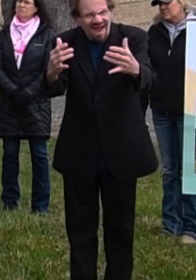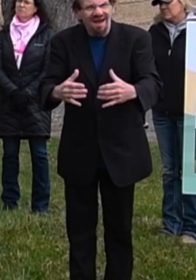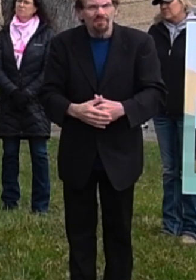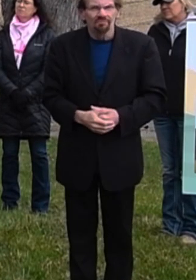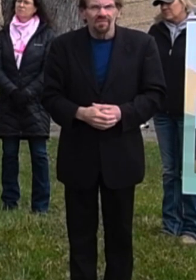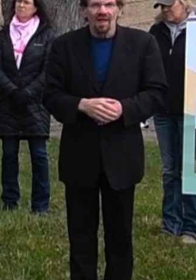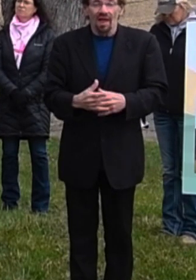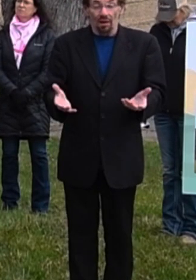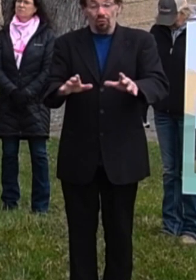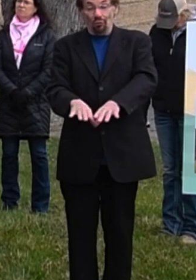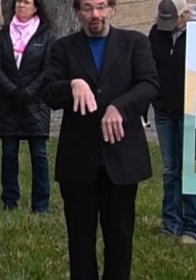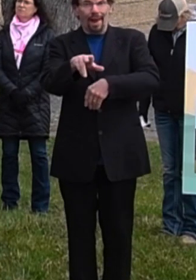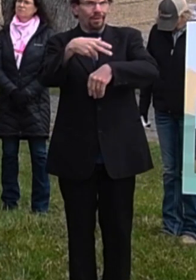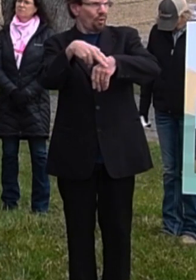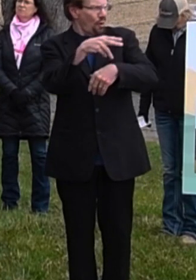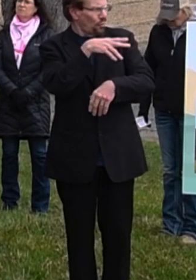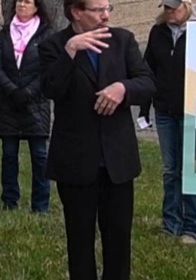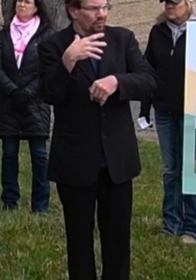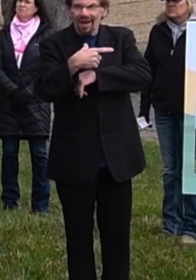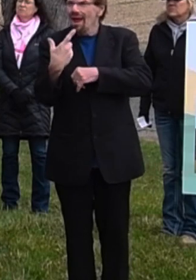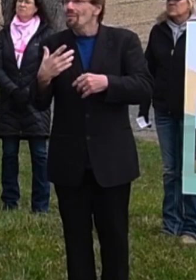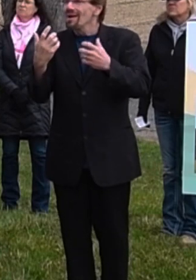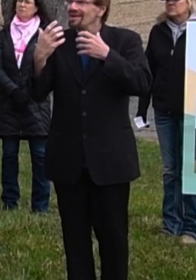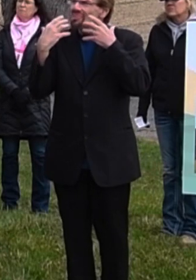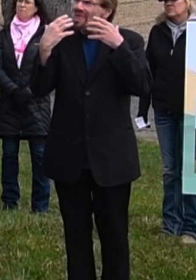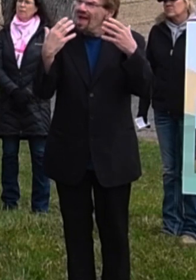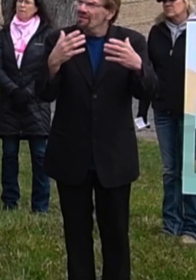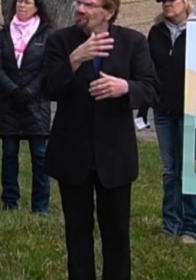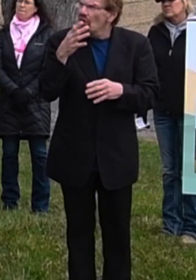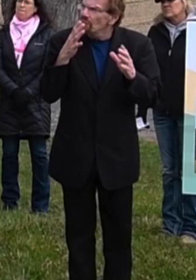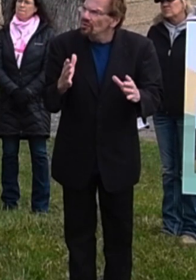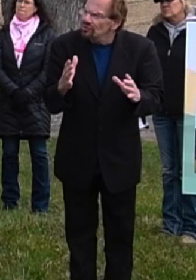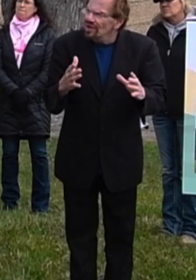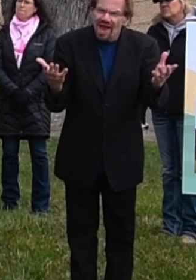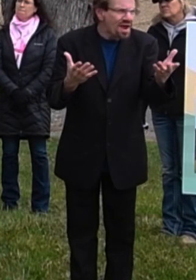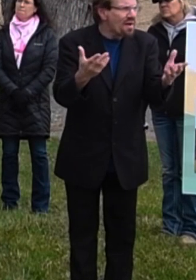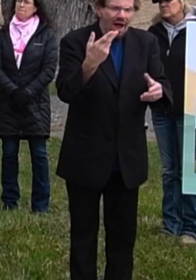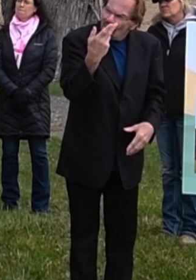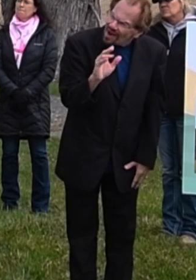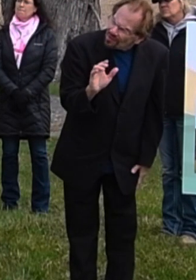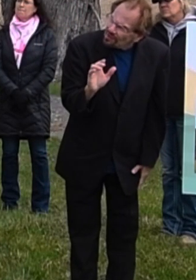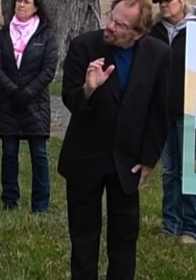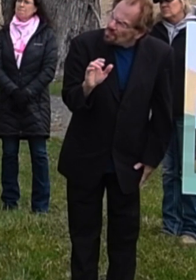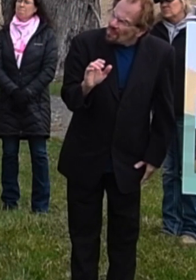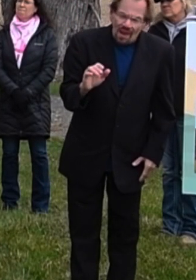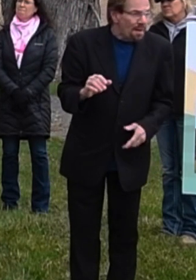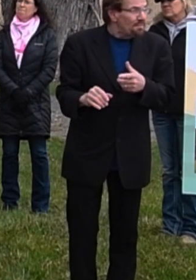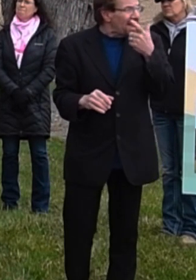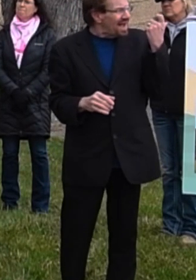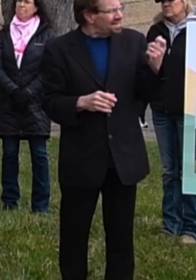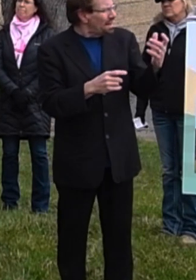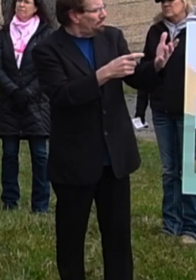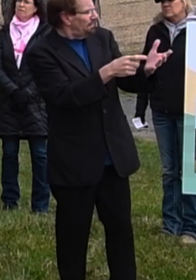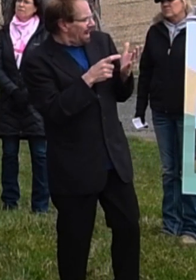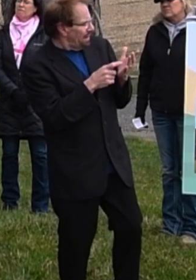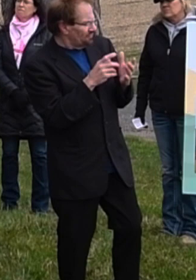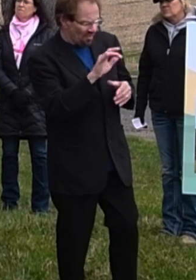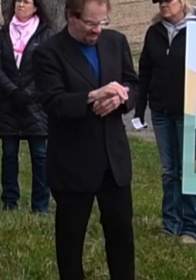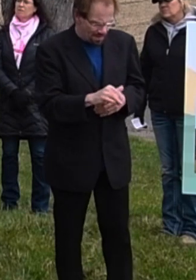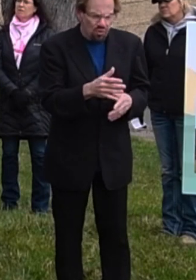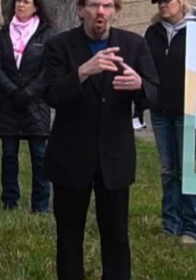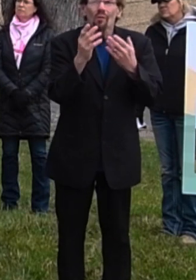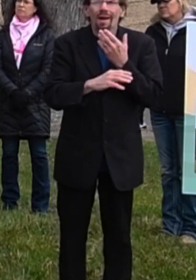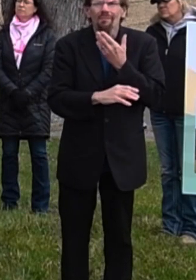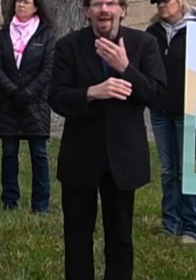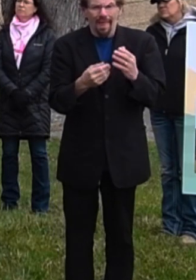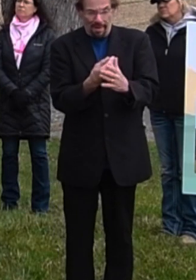Agriculture Day, I'd like to give my greatest thanks to the farmers here in Howard County because the demand for this program and the